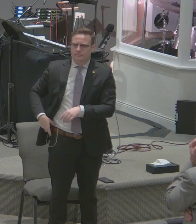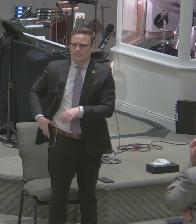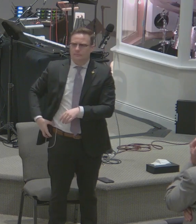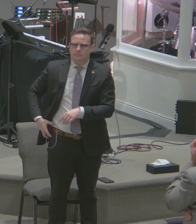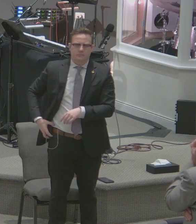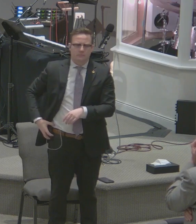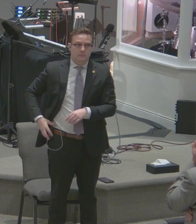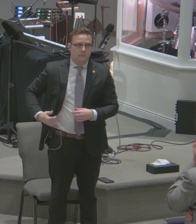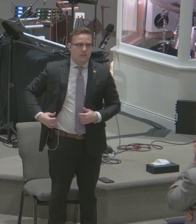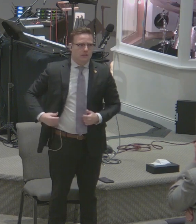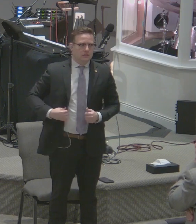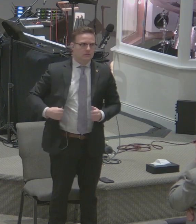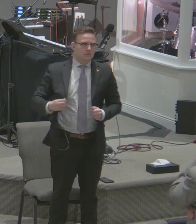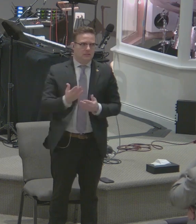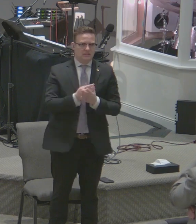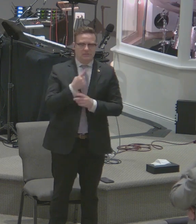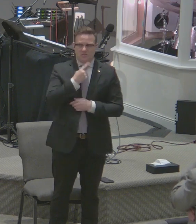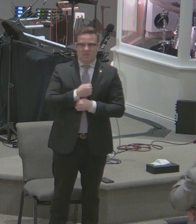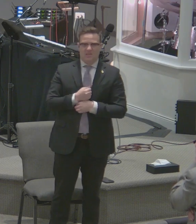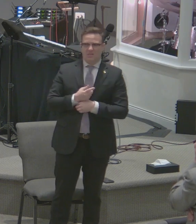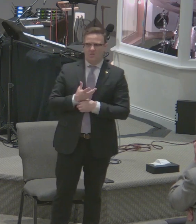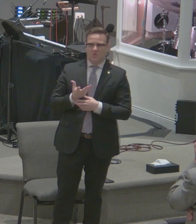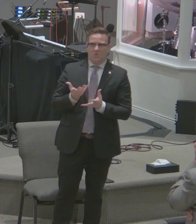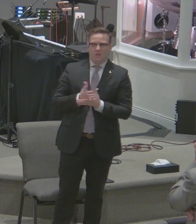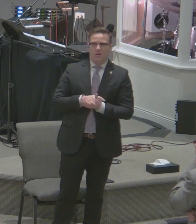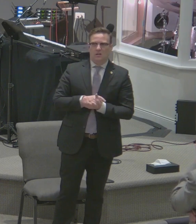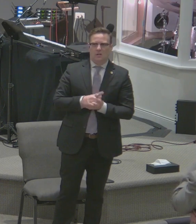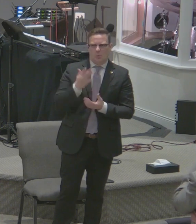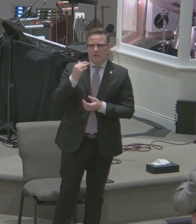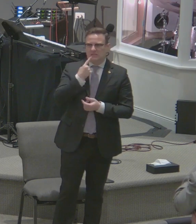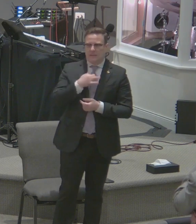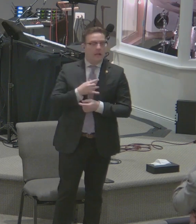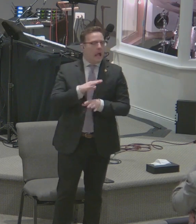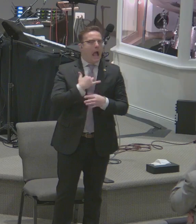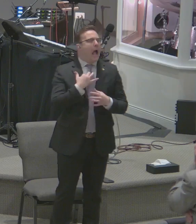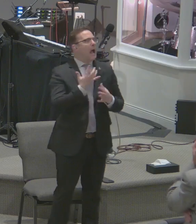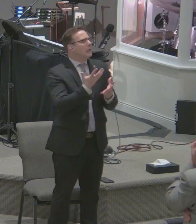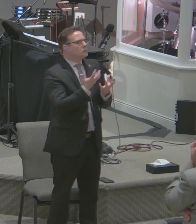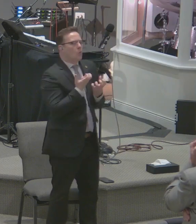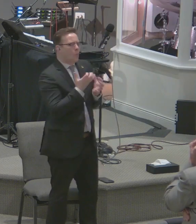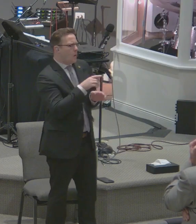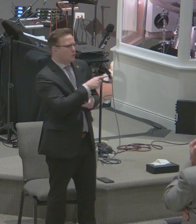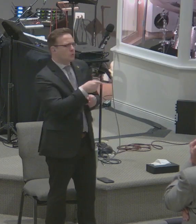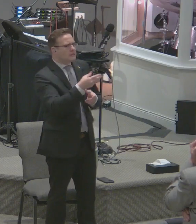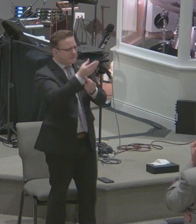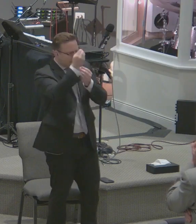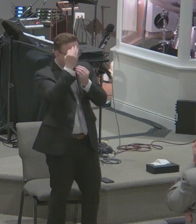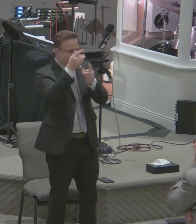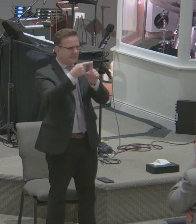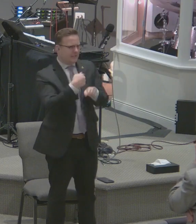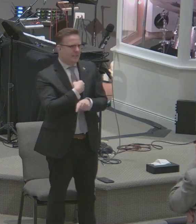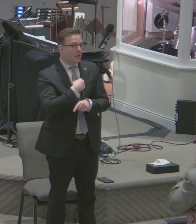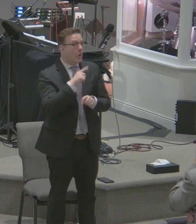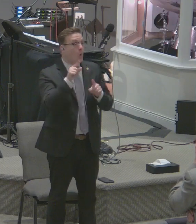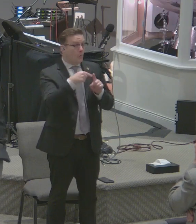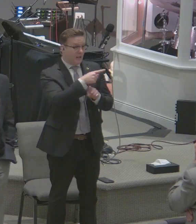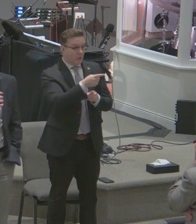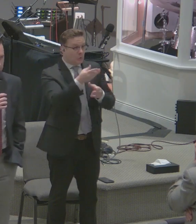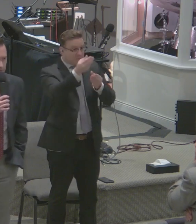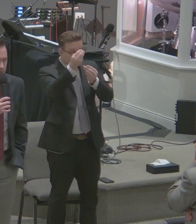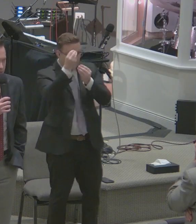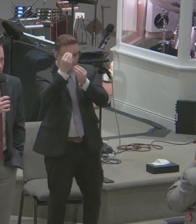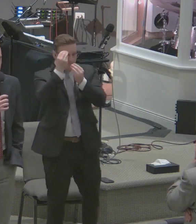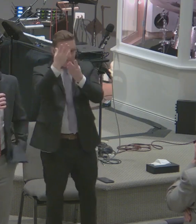I know some of y'all are like, what did he just say? I do not want you to submit to me. When somebody submits something to